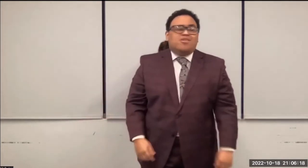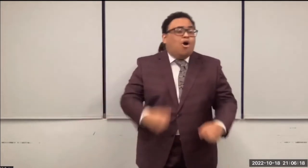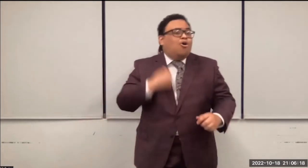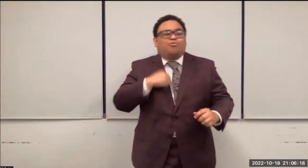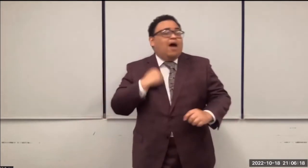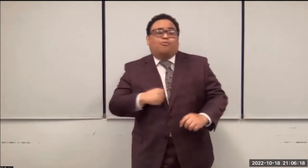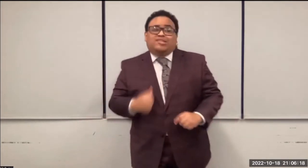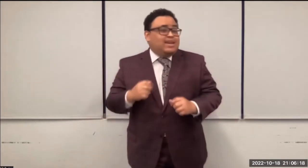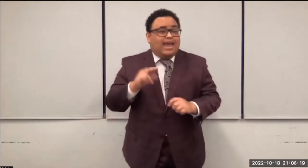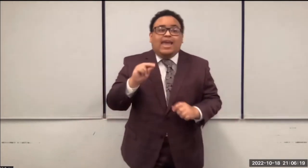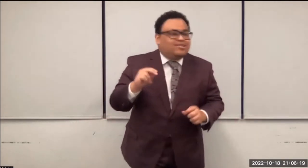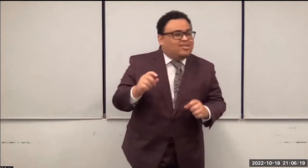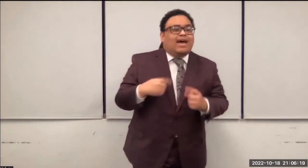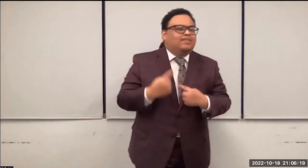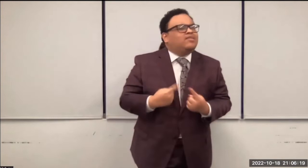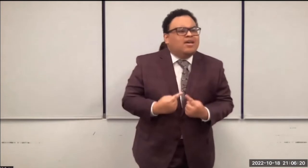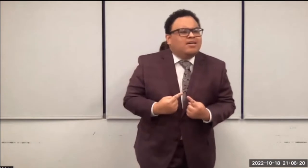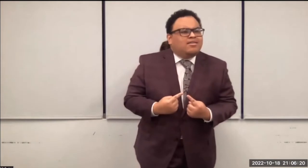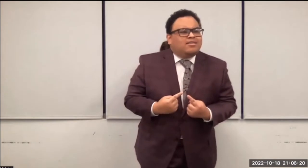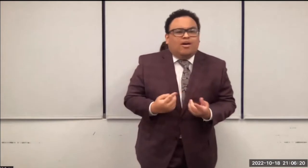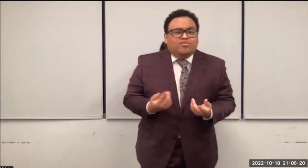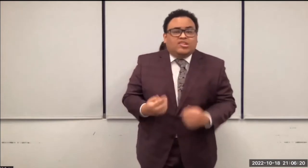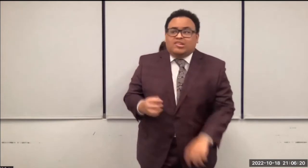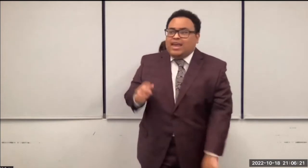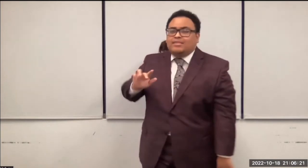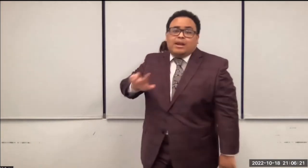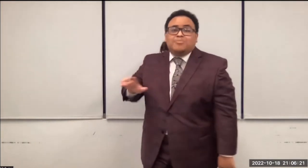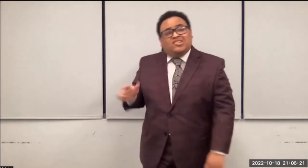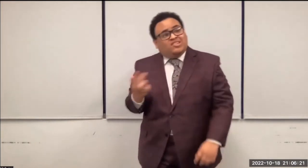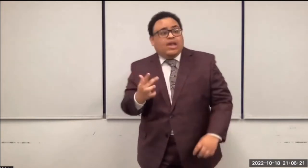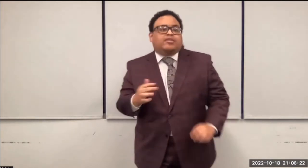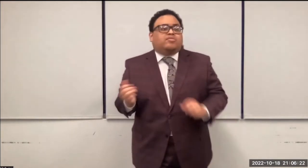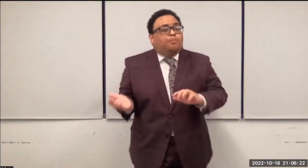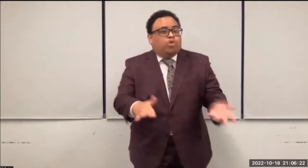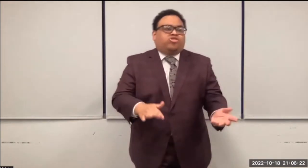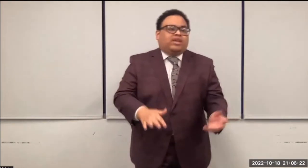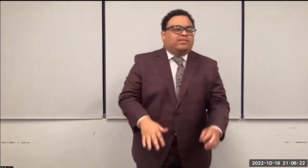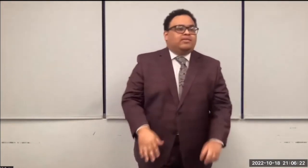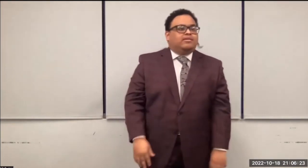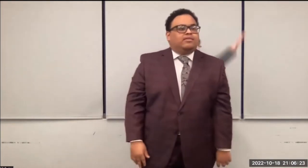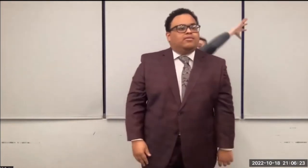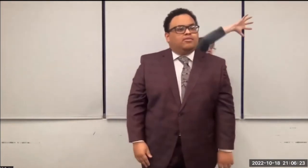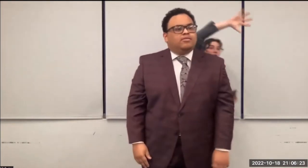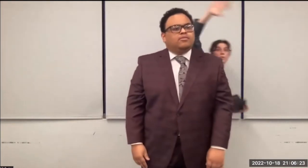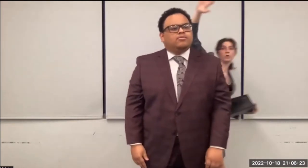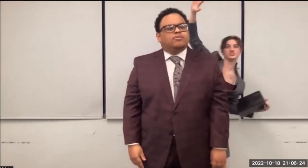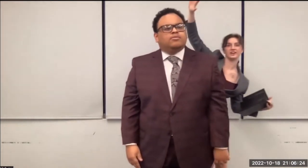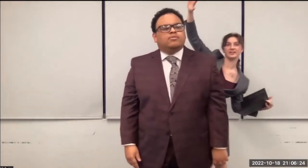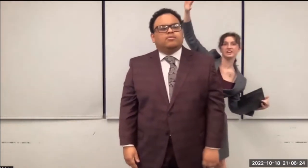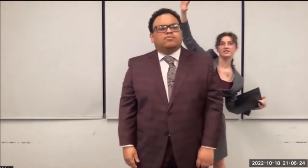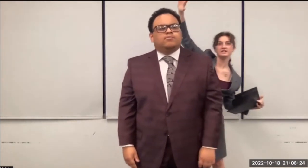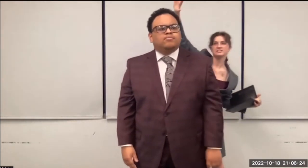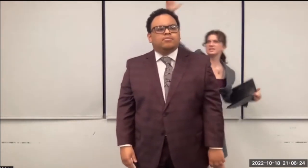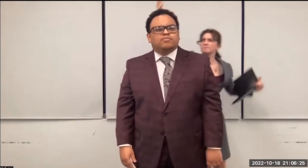No, that wasn't gang signs. I was just saying that I'm sick of this bullshit. Select for a portrait something